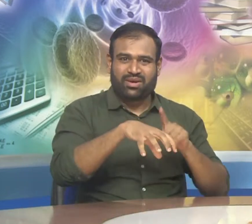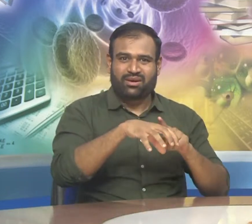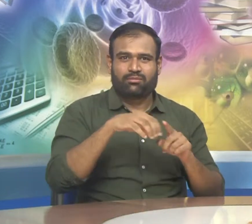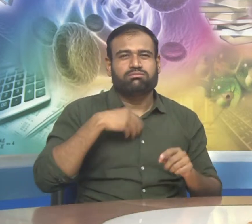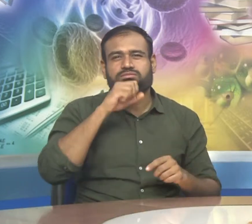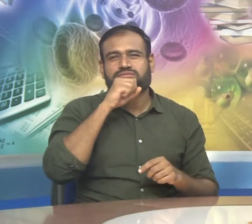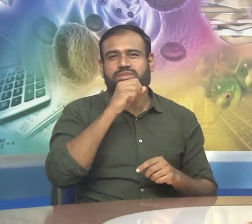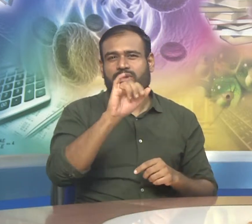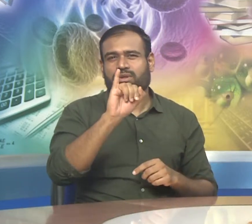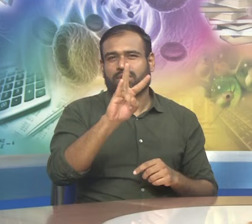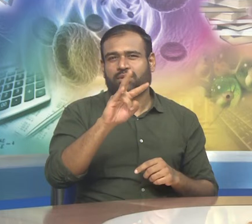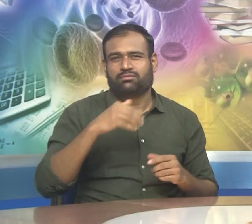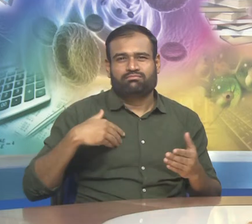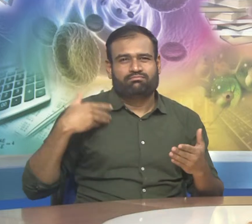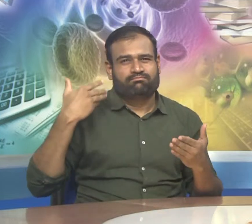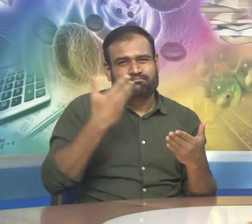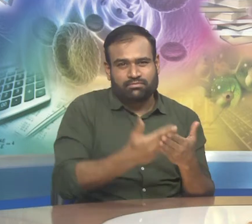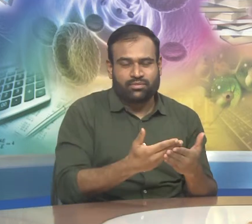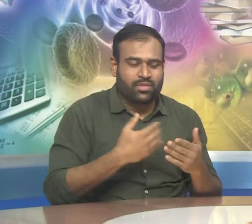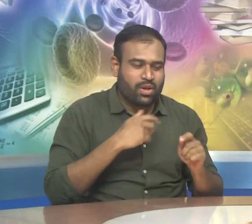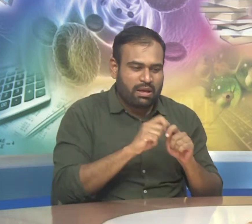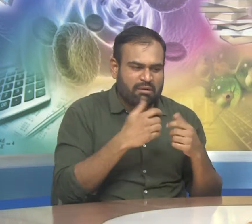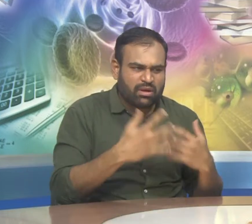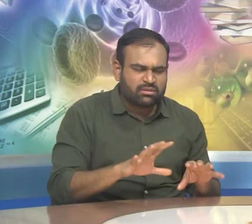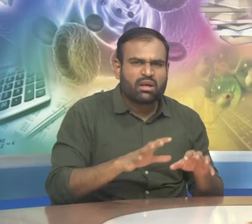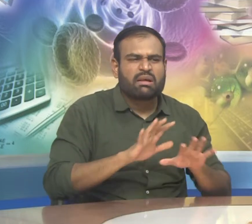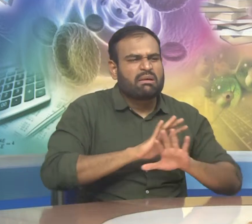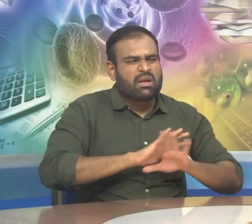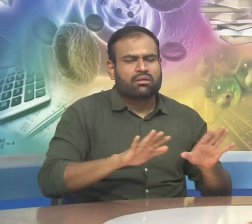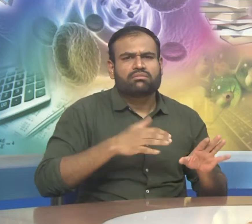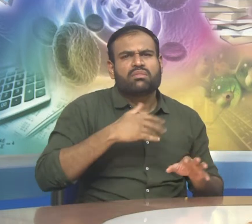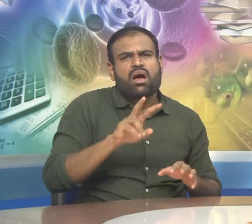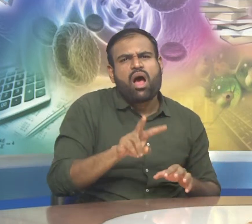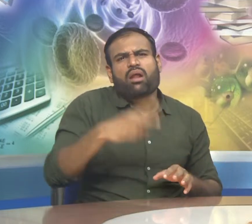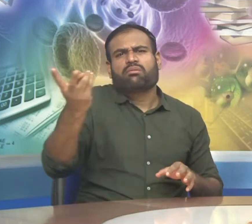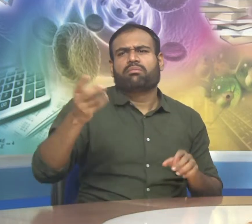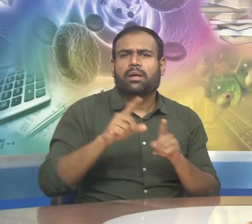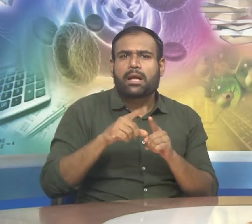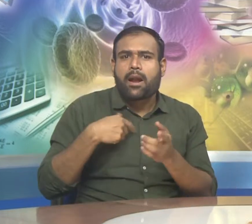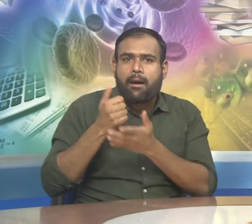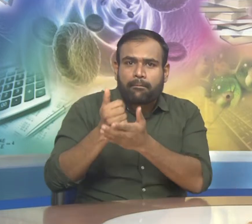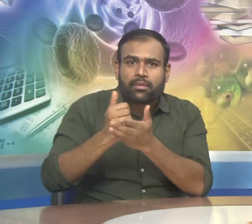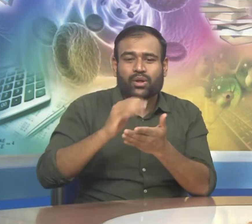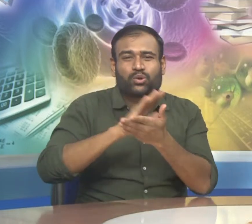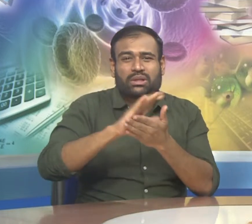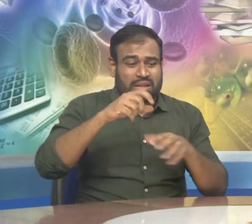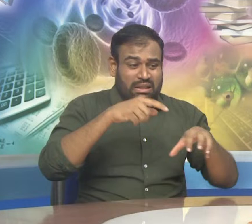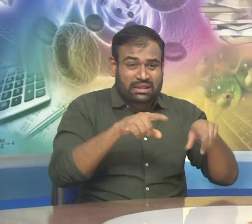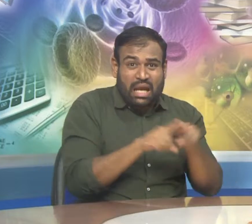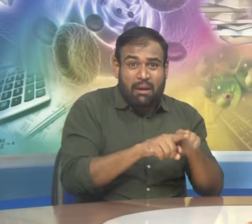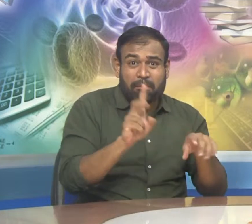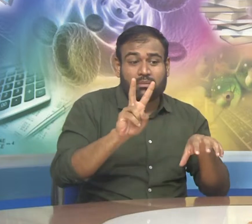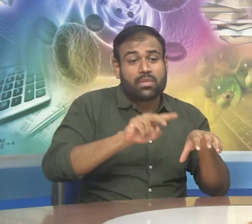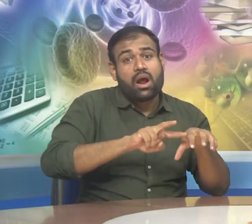Practice in any high court other than the high court in which they served as